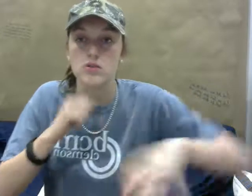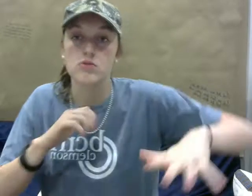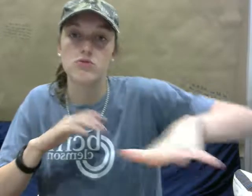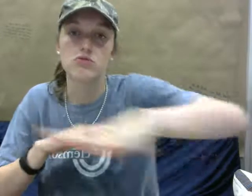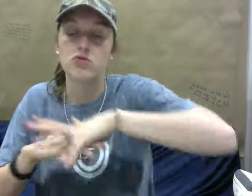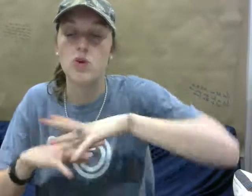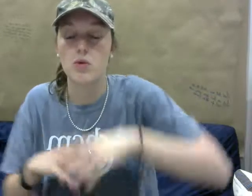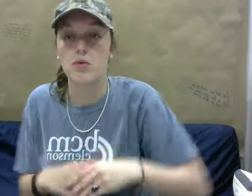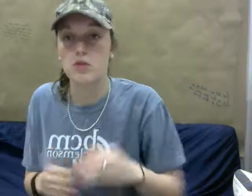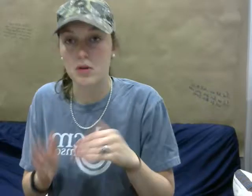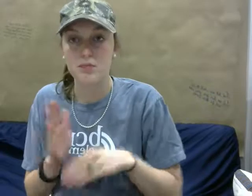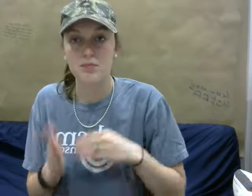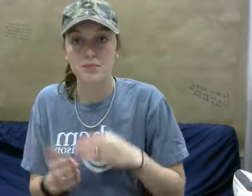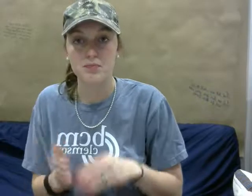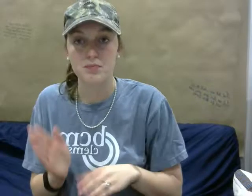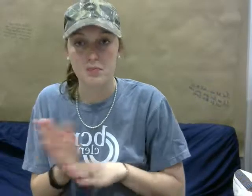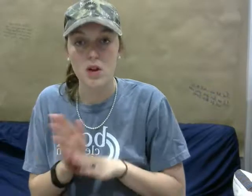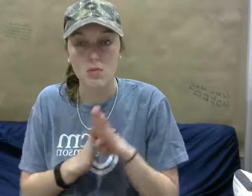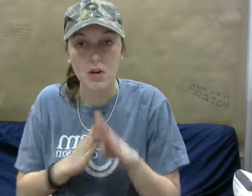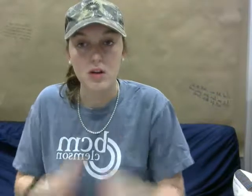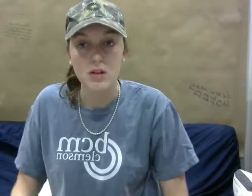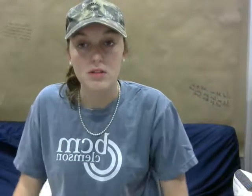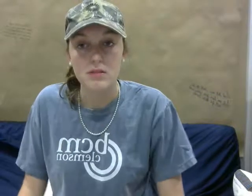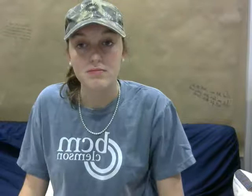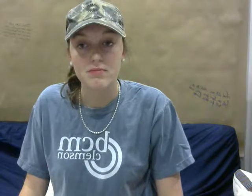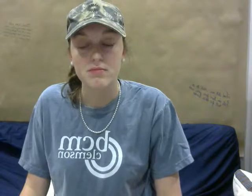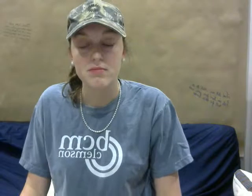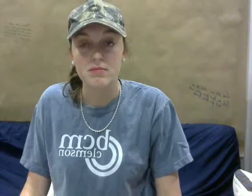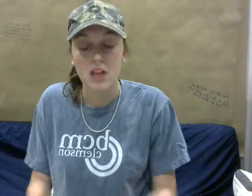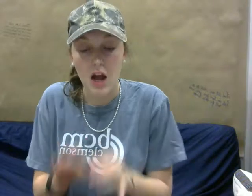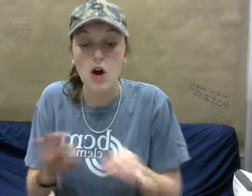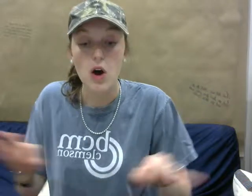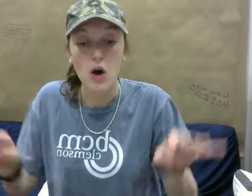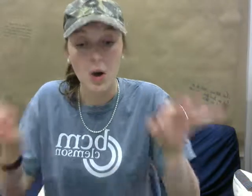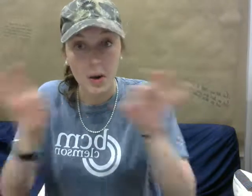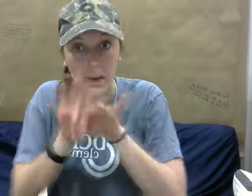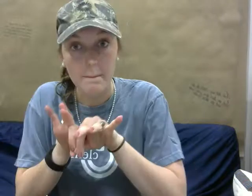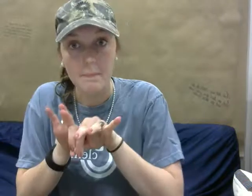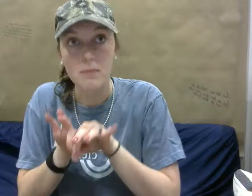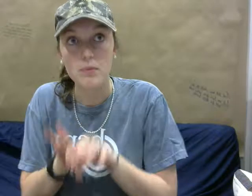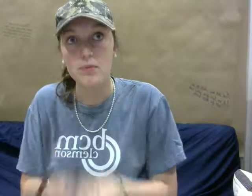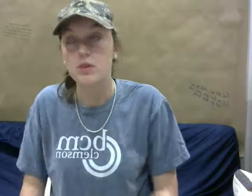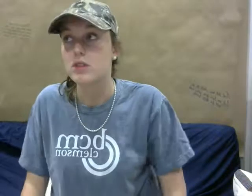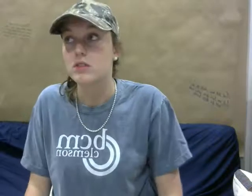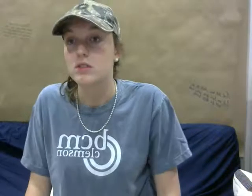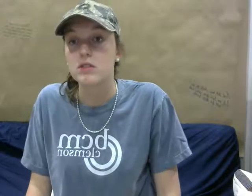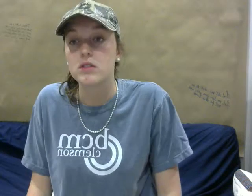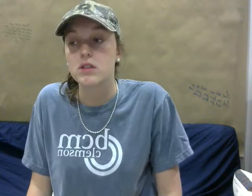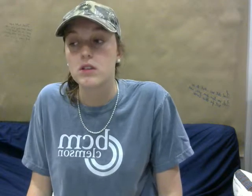Perhaps one of the most important advantages of launching into space to study the solar system is evading Earth's